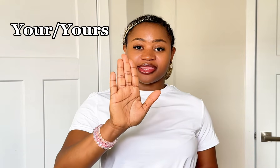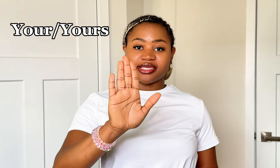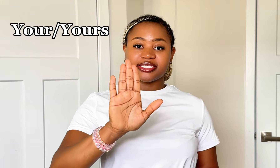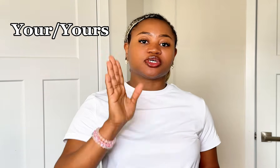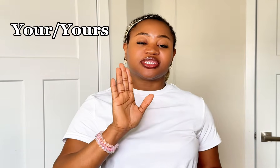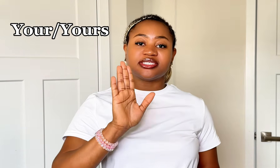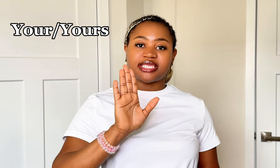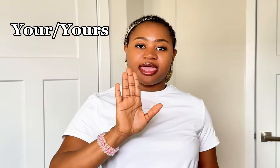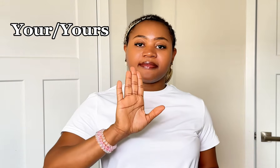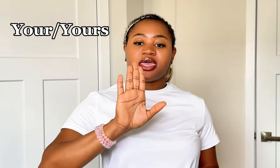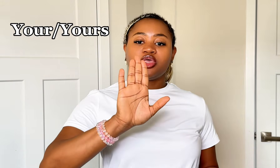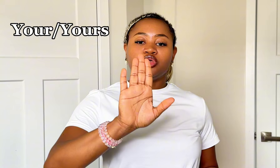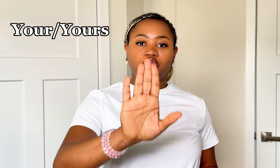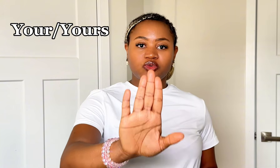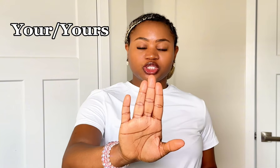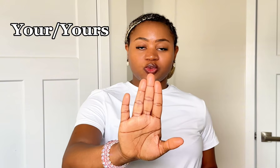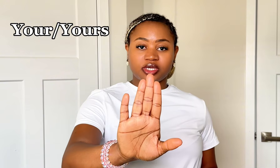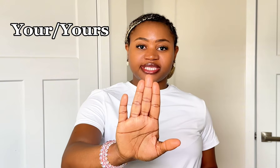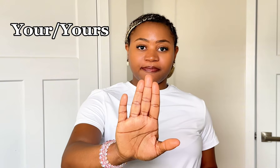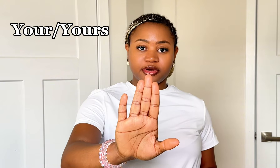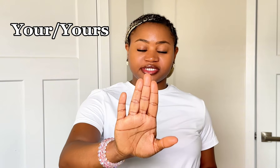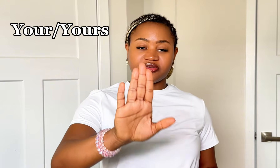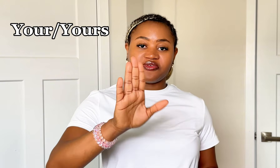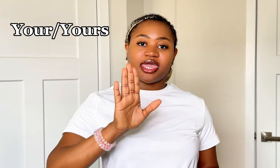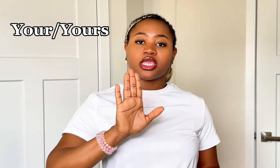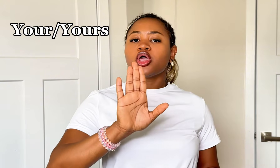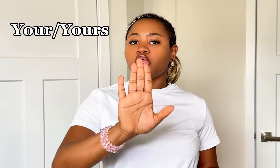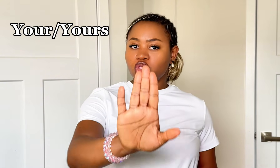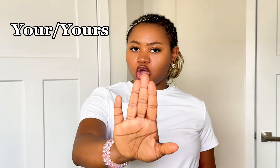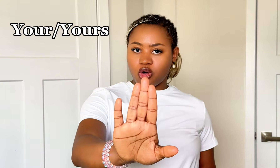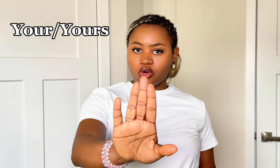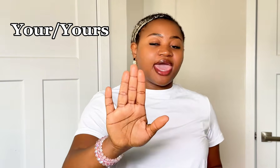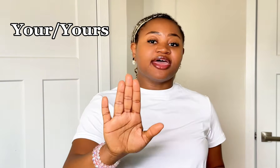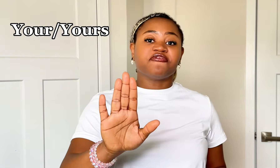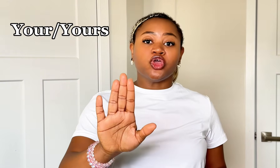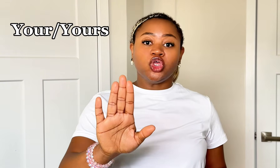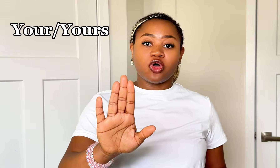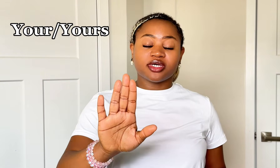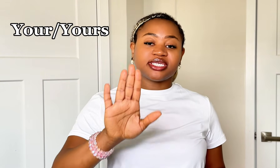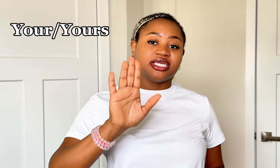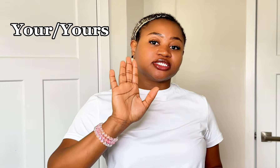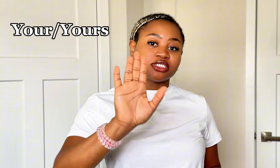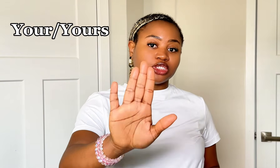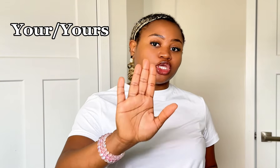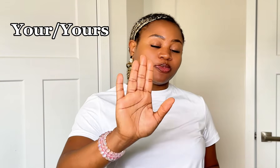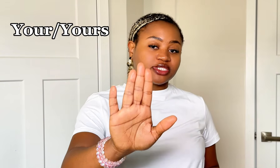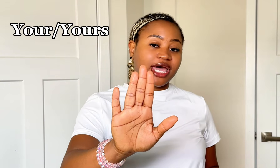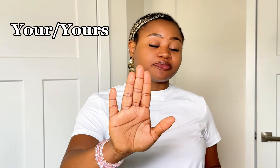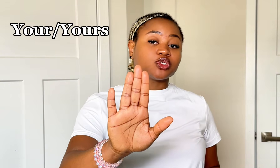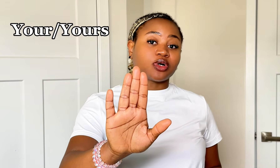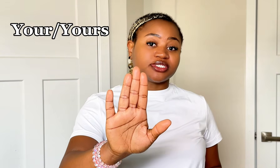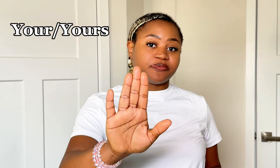this. So this time you do it towards that person, right? Your. And for yours is double tap towards the